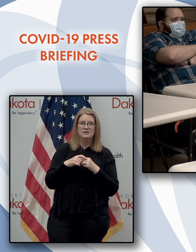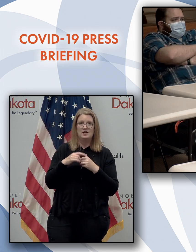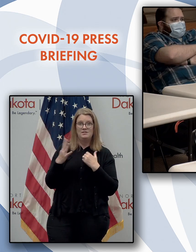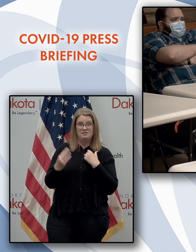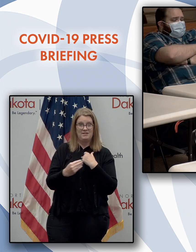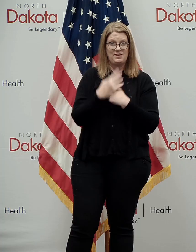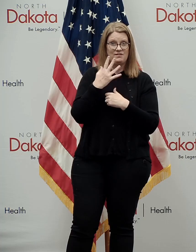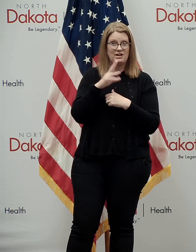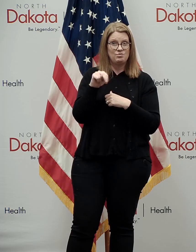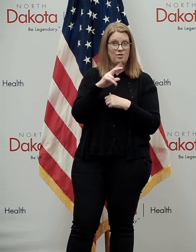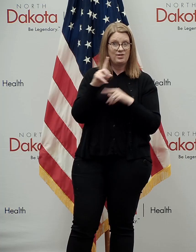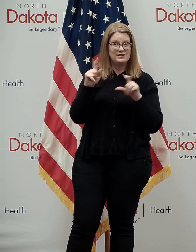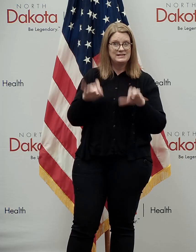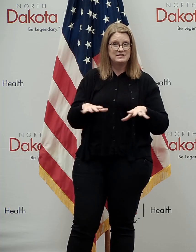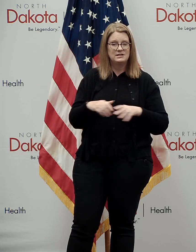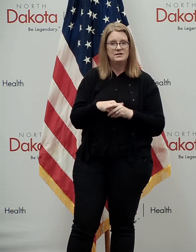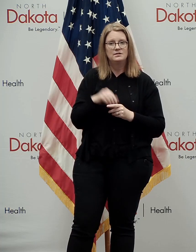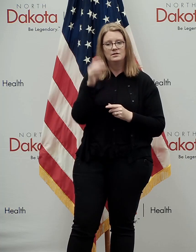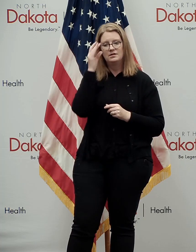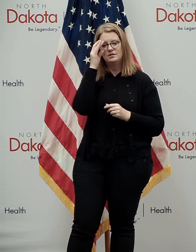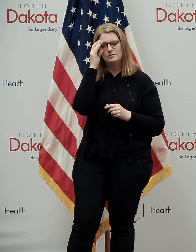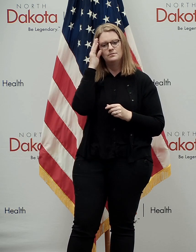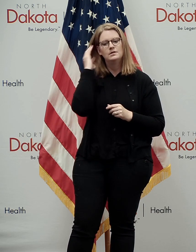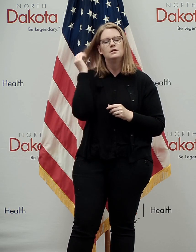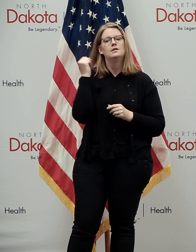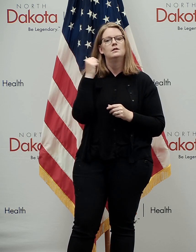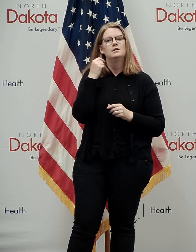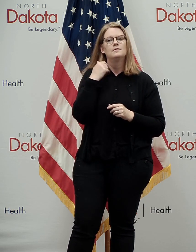efforts. Well, we were pleased last week that